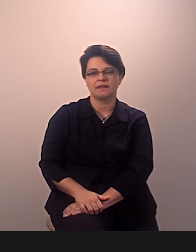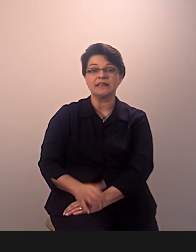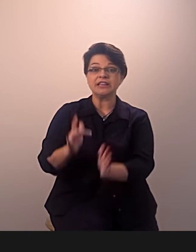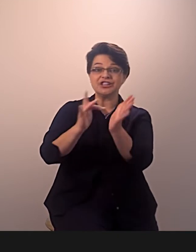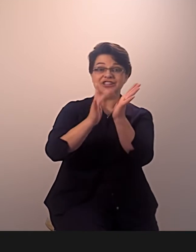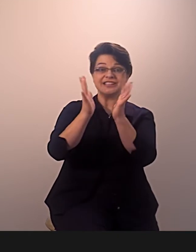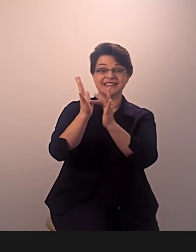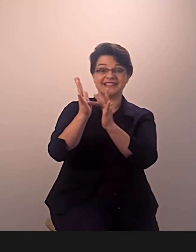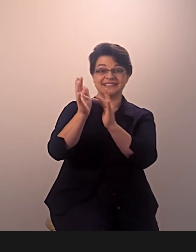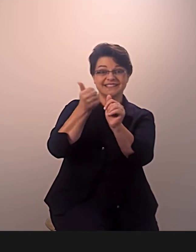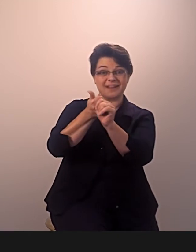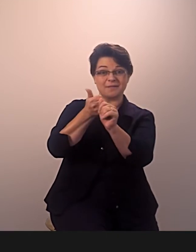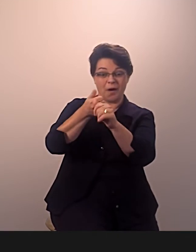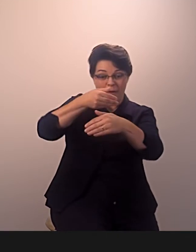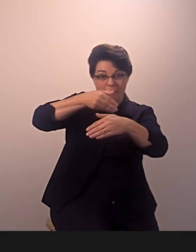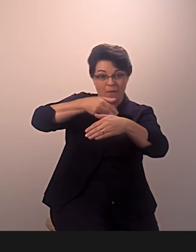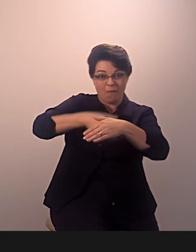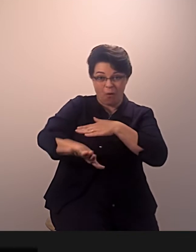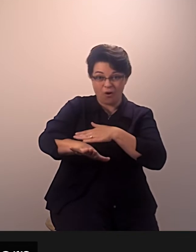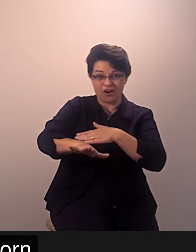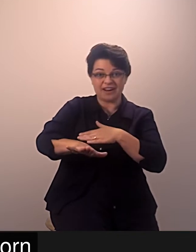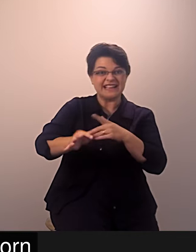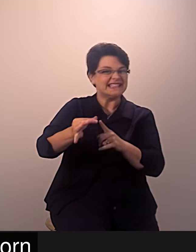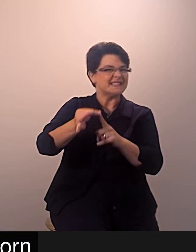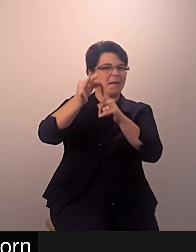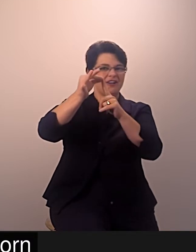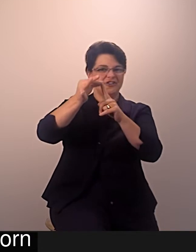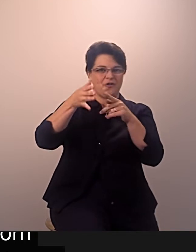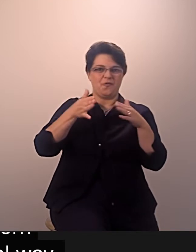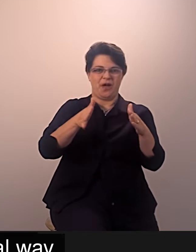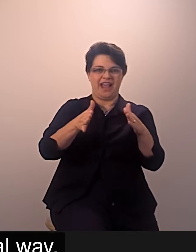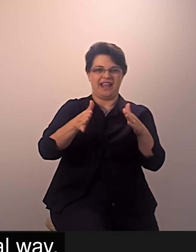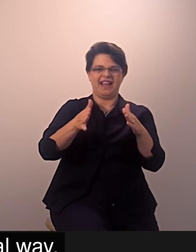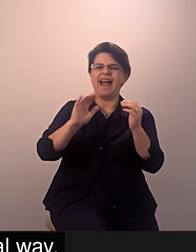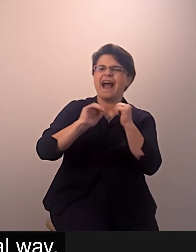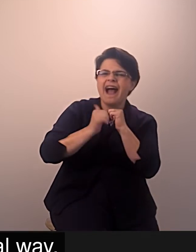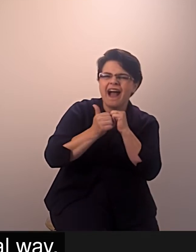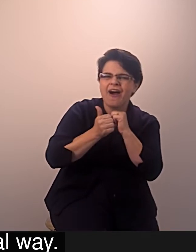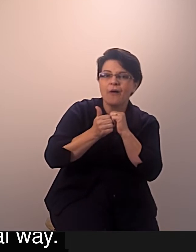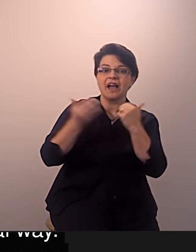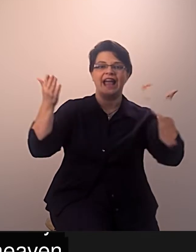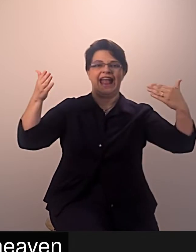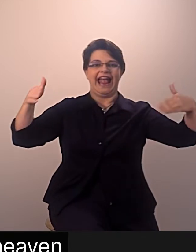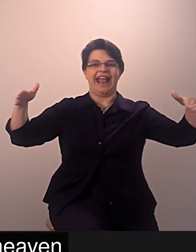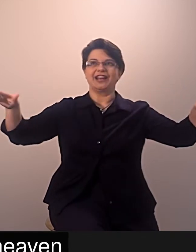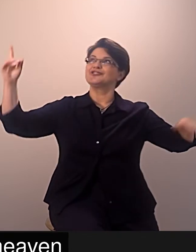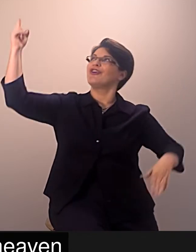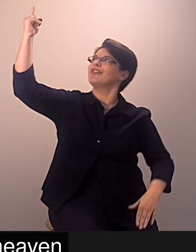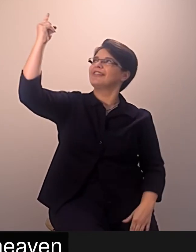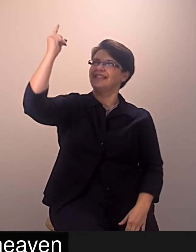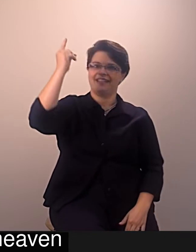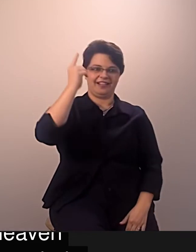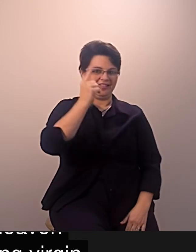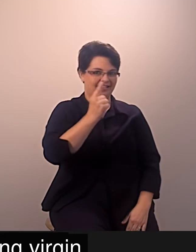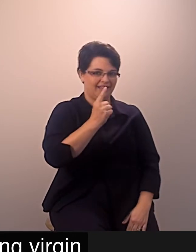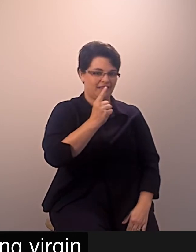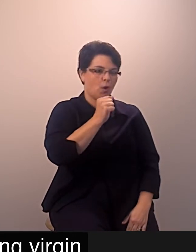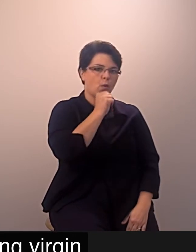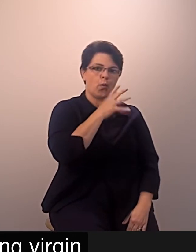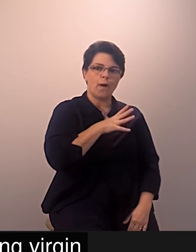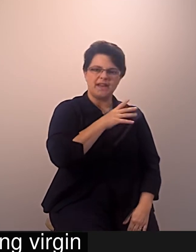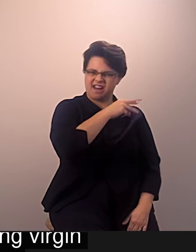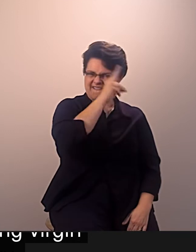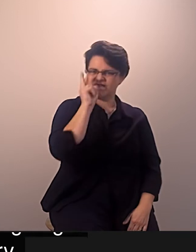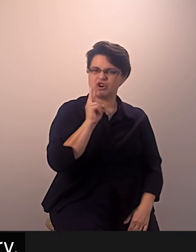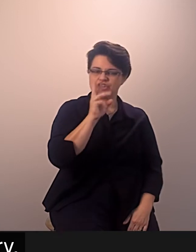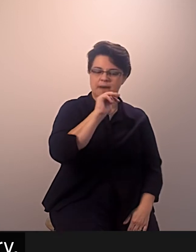Jesus was born in a very special way. An angel from heaven was sent to a young virgin named Mary. Mary